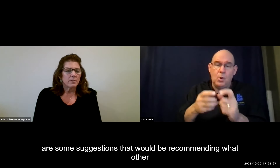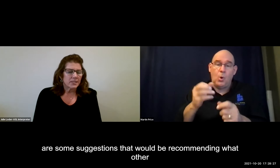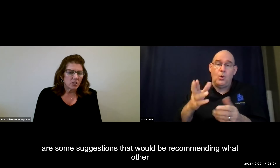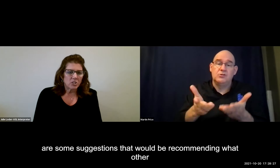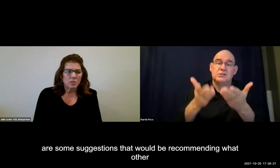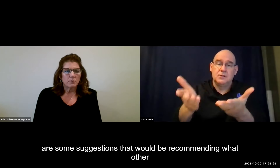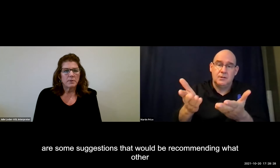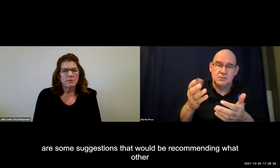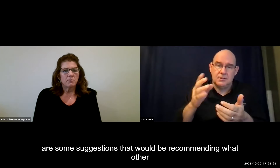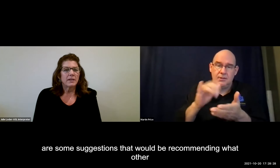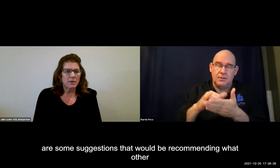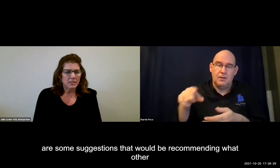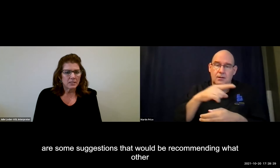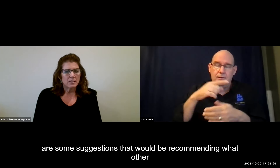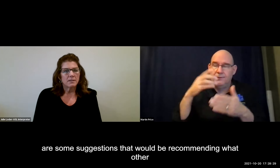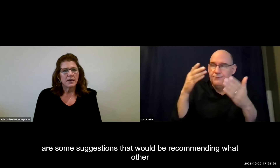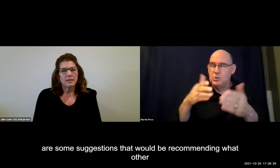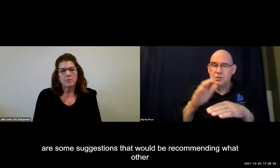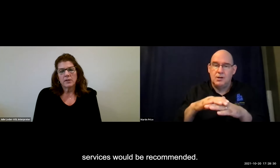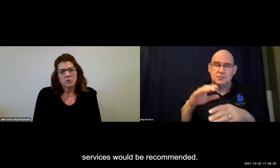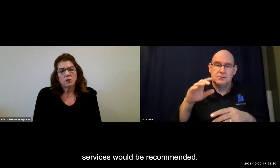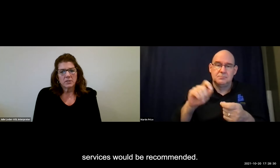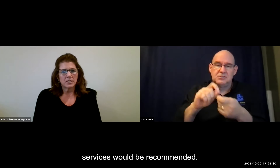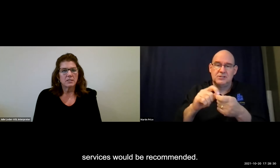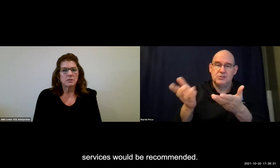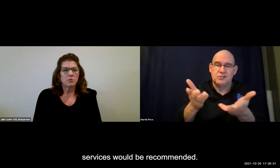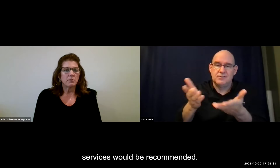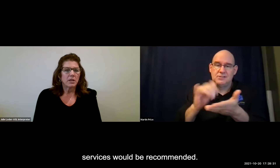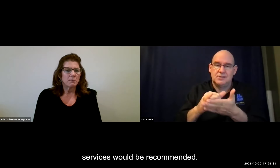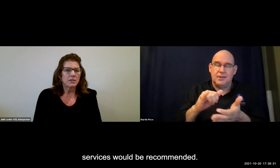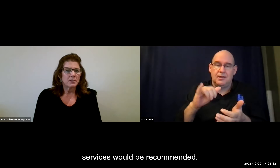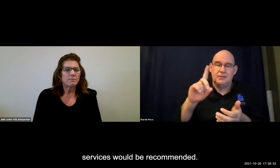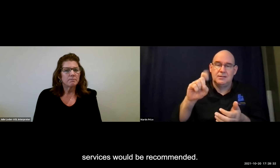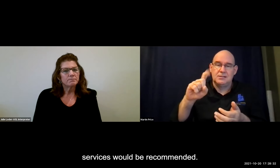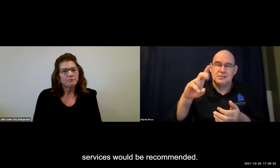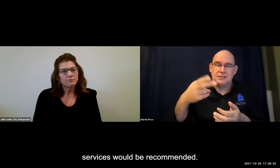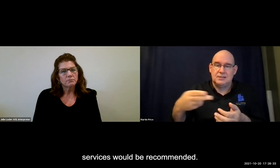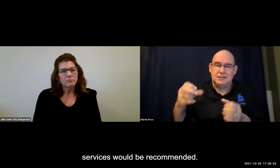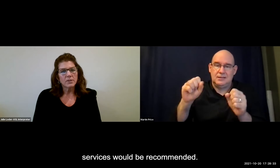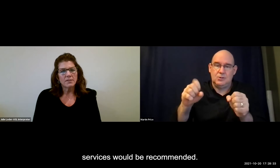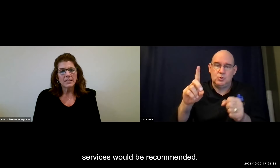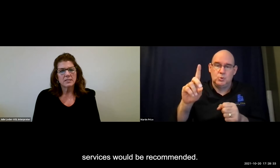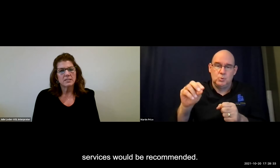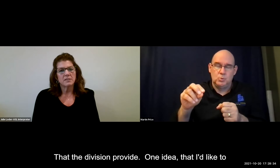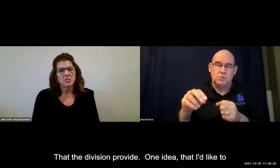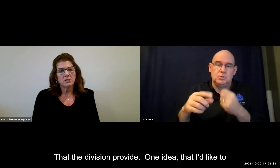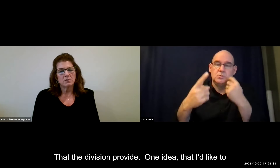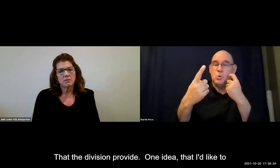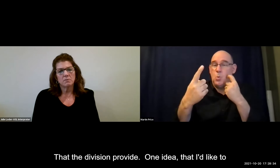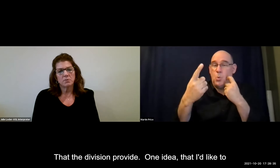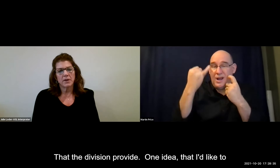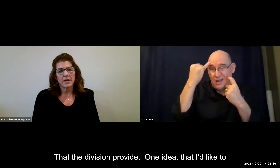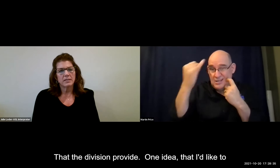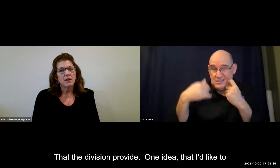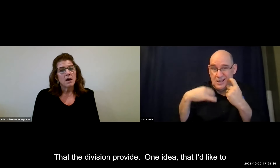So what suggestions would be recommended, that what other services would be recommended that the